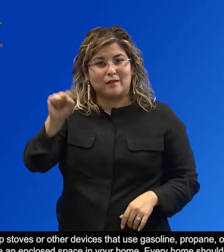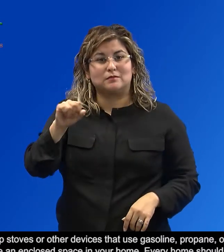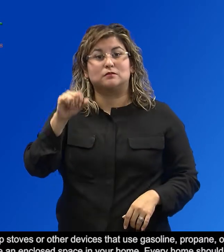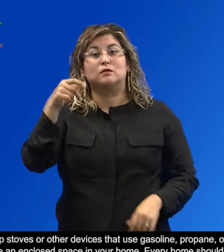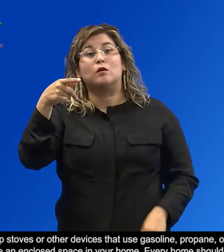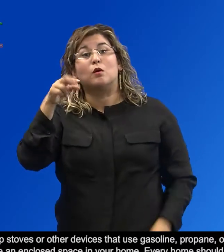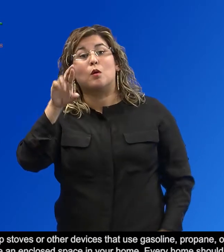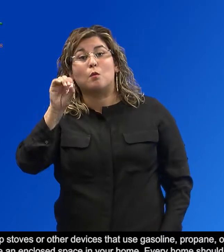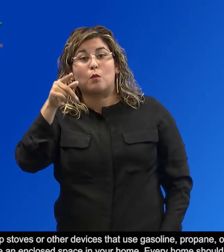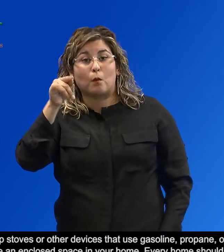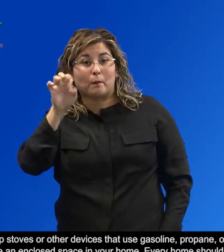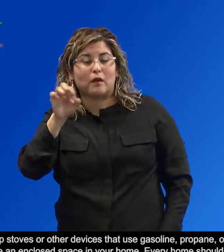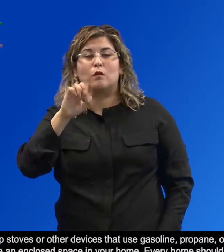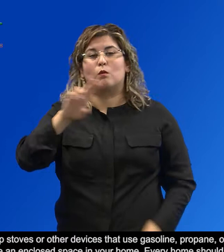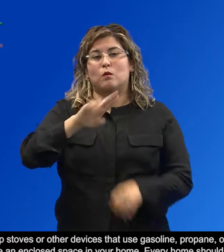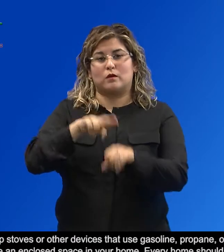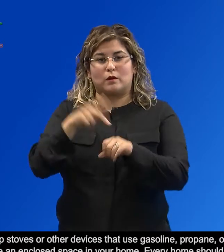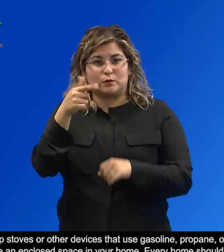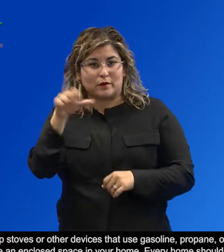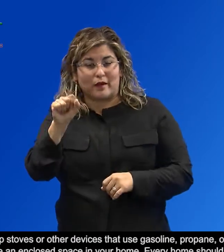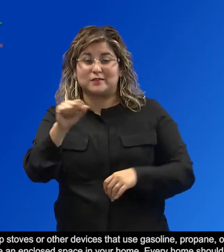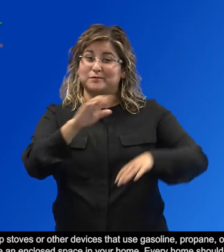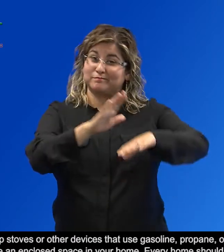be used inside an enclosed space in your home.